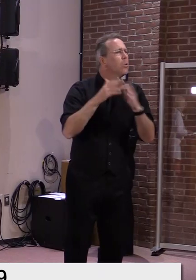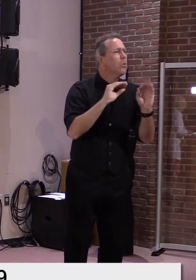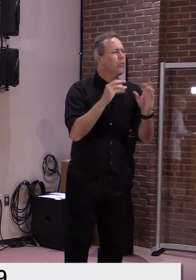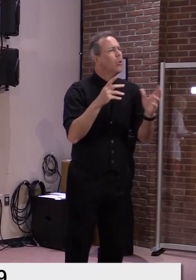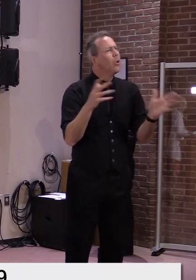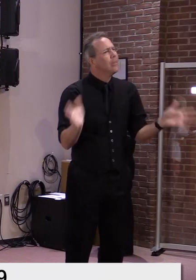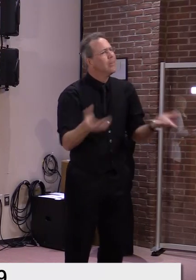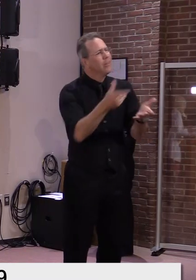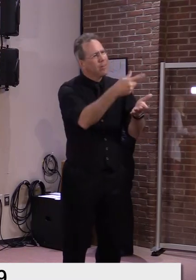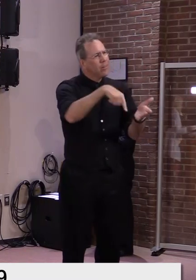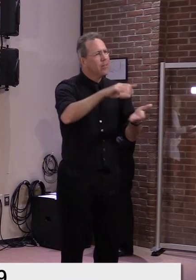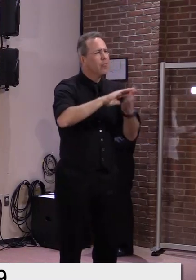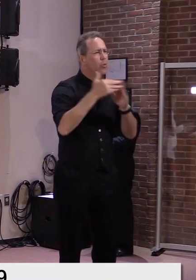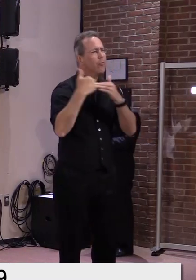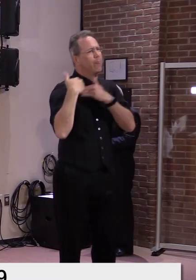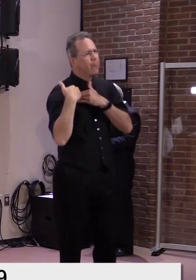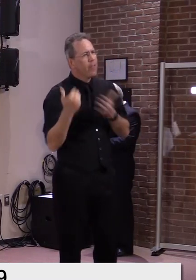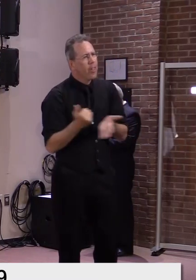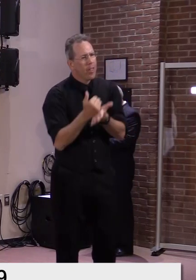question.